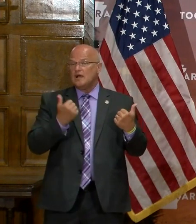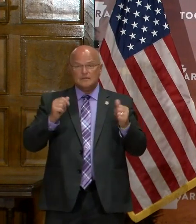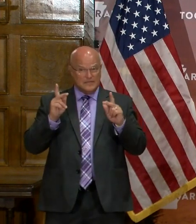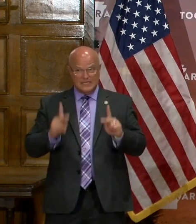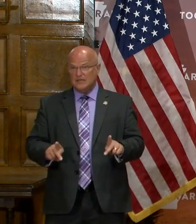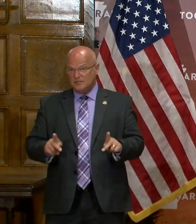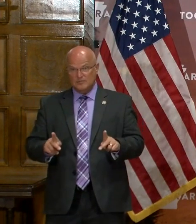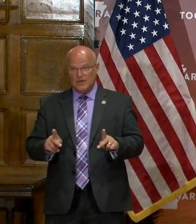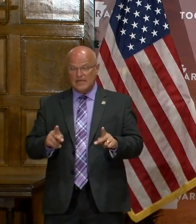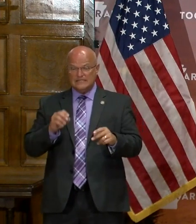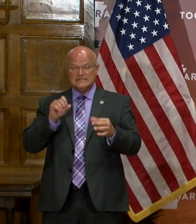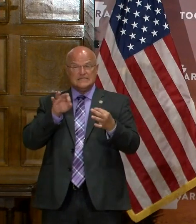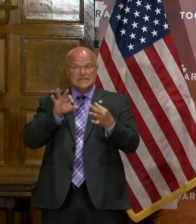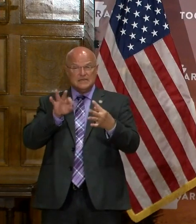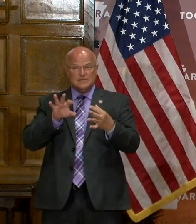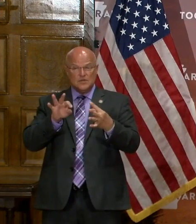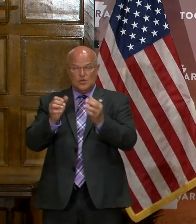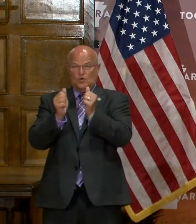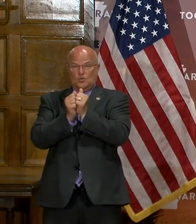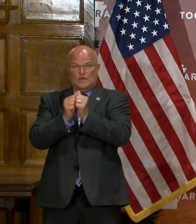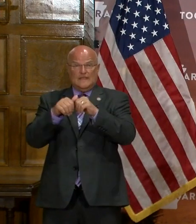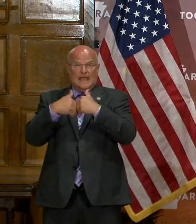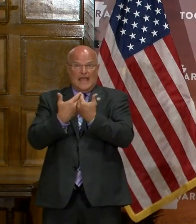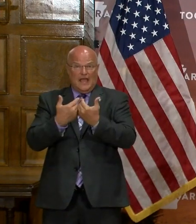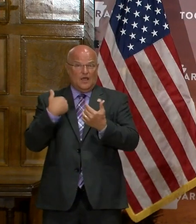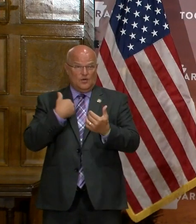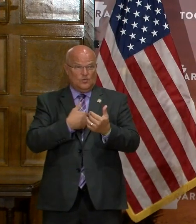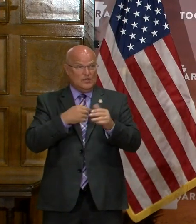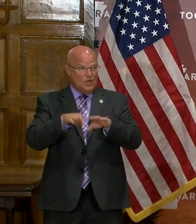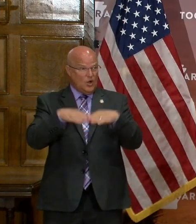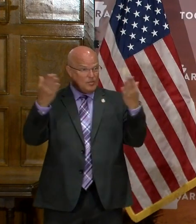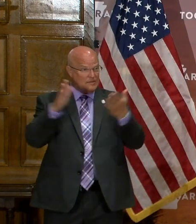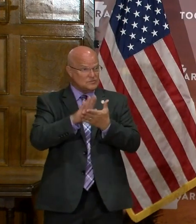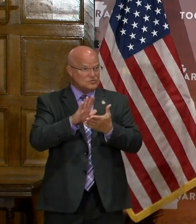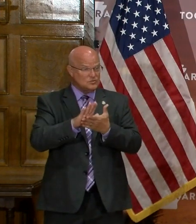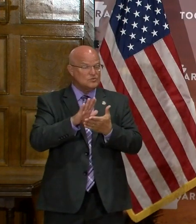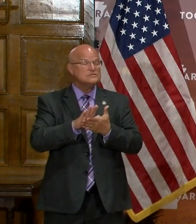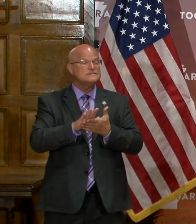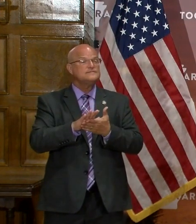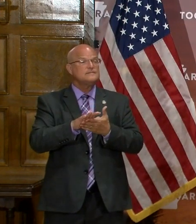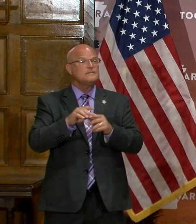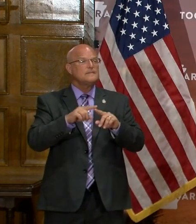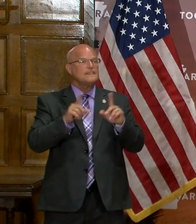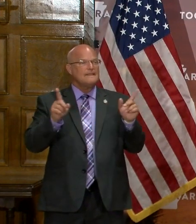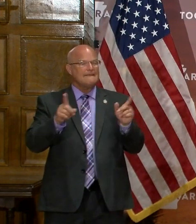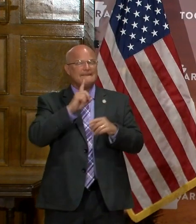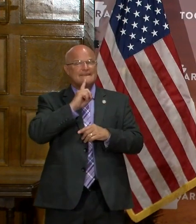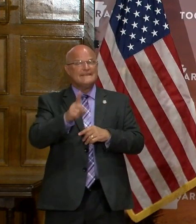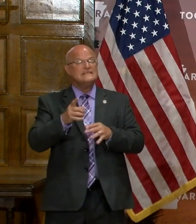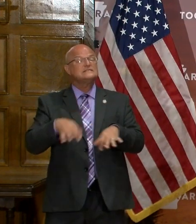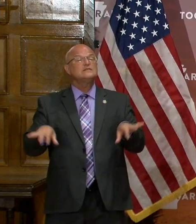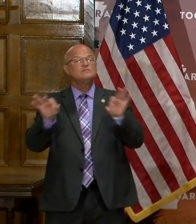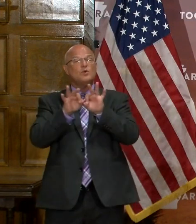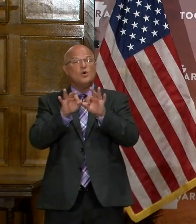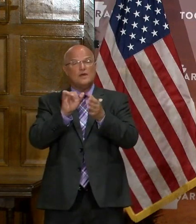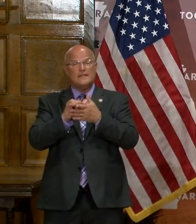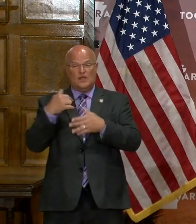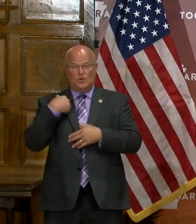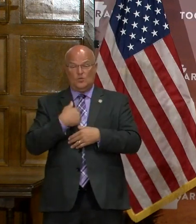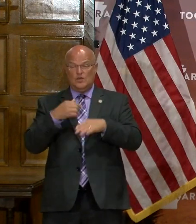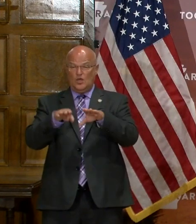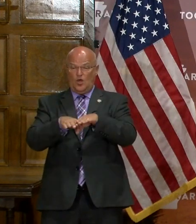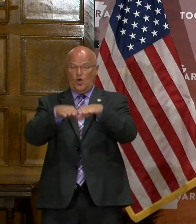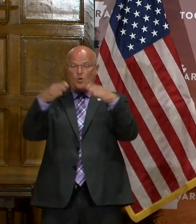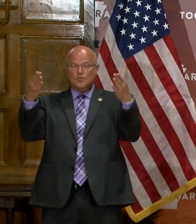anybody's input into how we open schools, but it is very important that as we